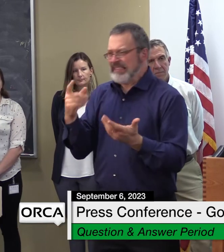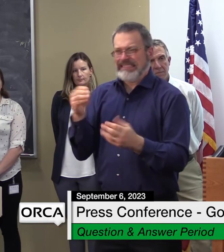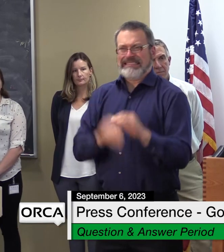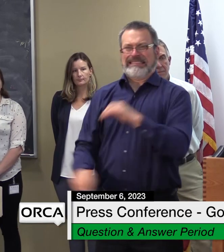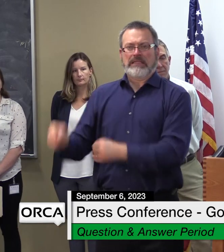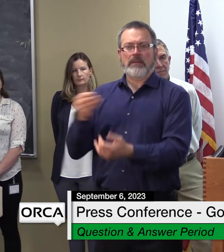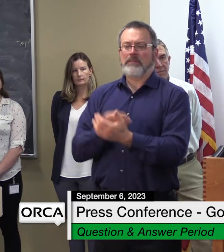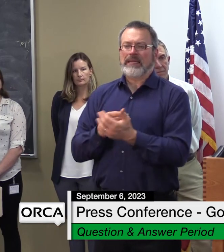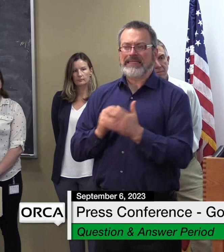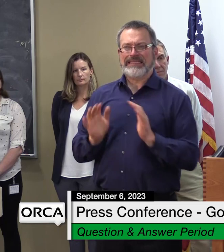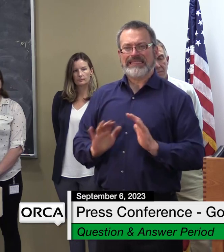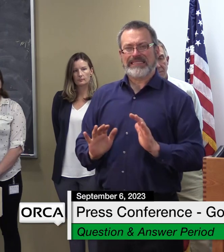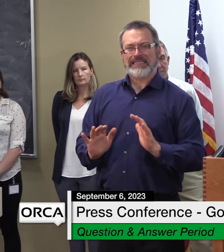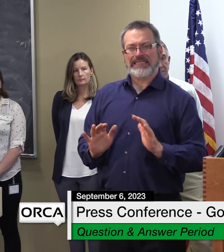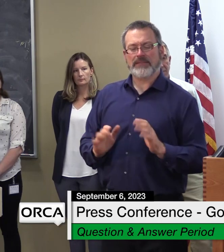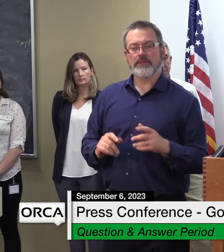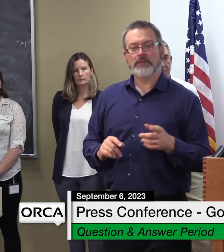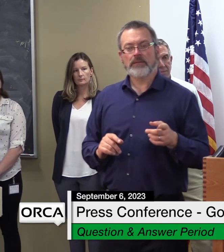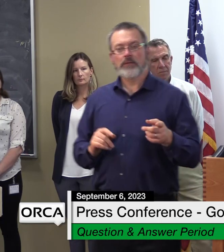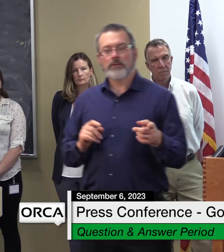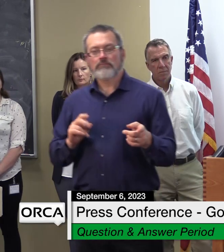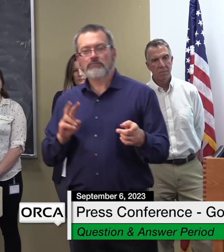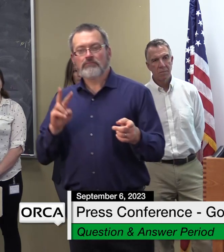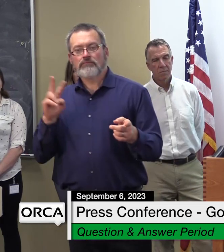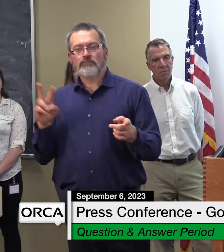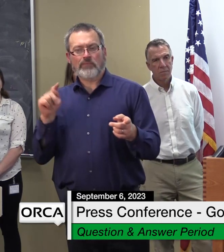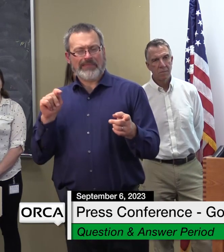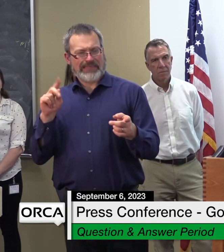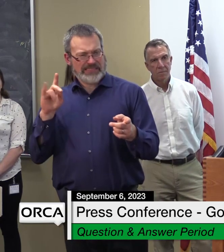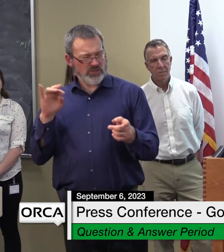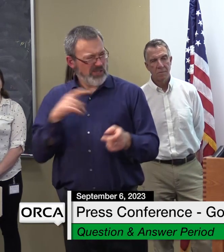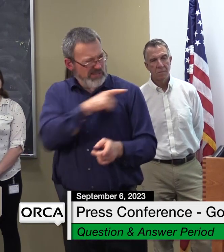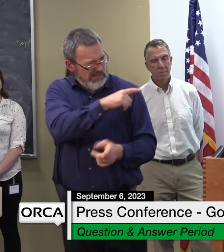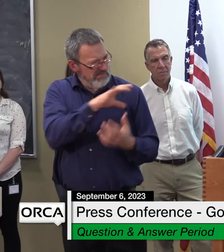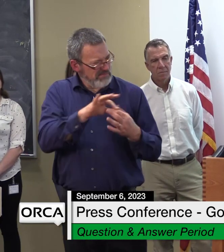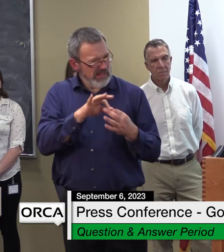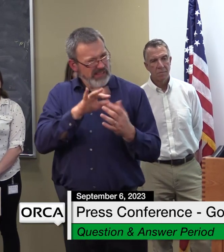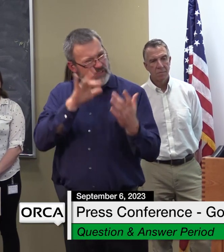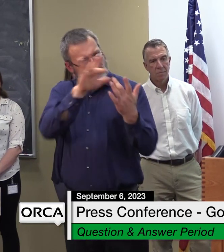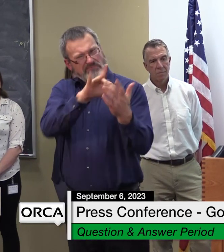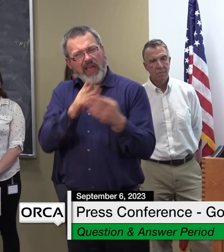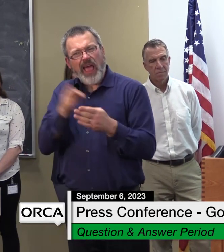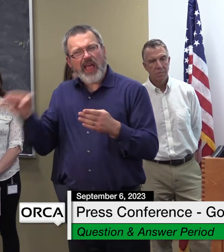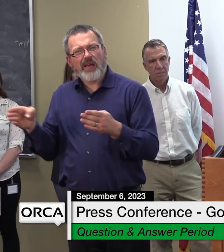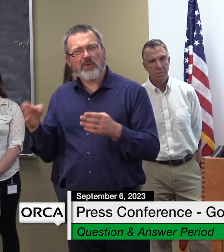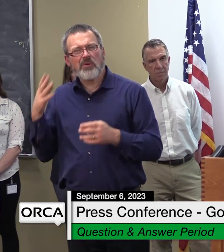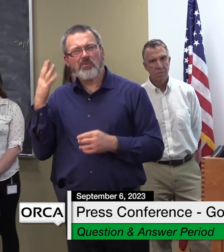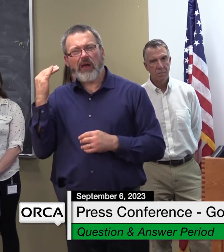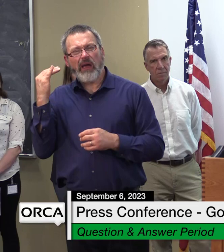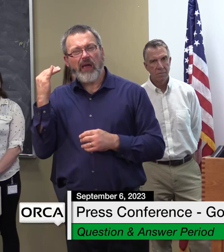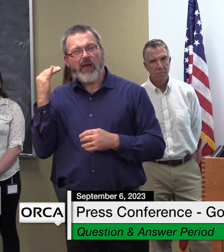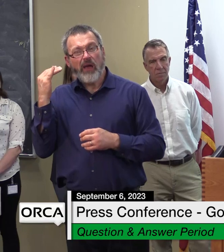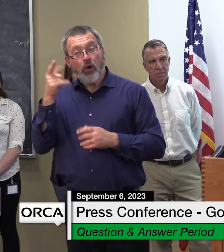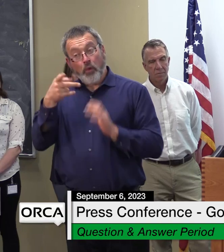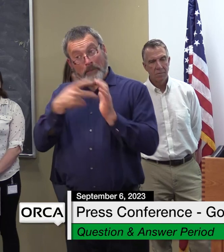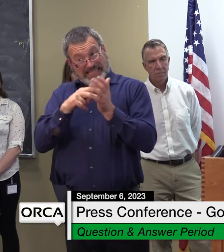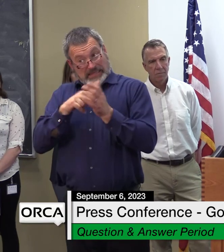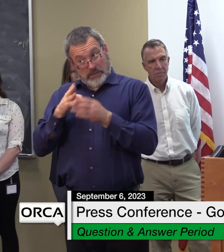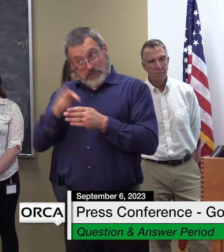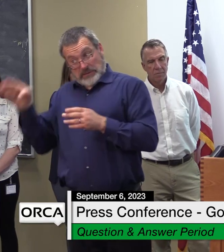with neighbors, mainly those in New England and maybe New York, or are you looking at Canada? Yeah, as New well? England. We've sent it out New